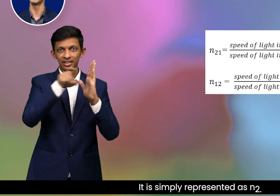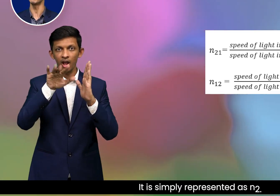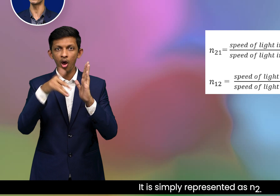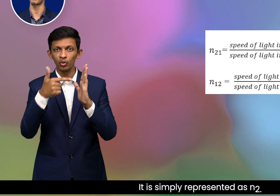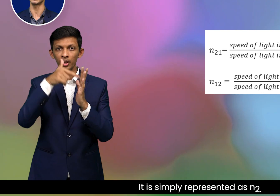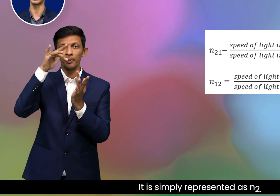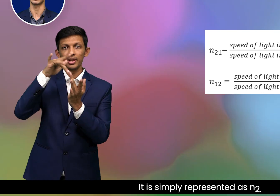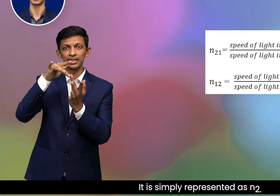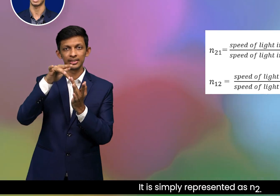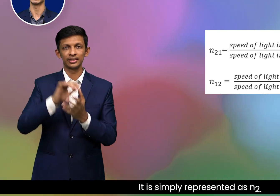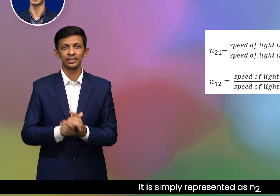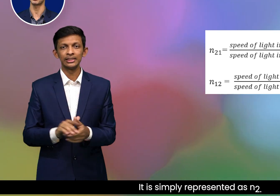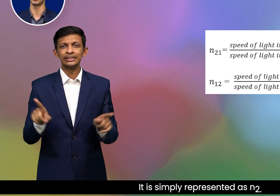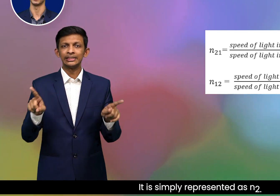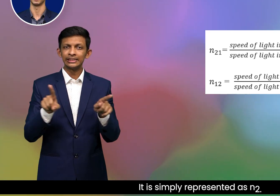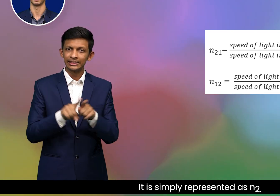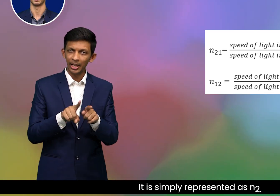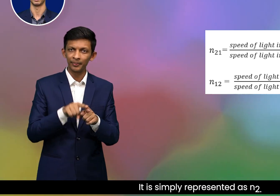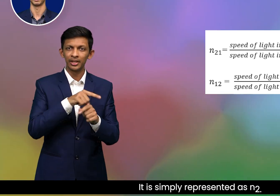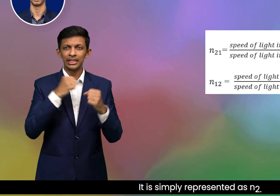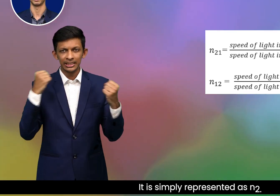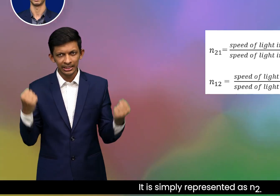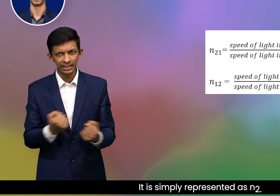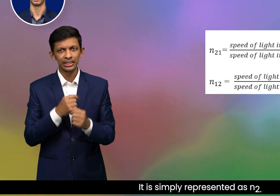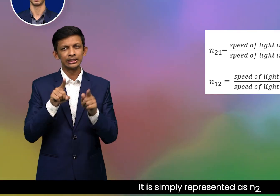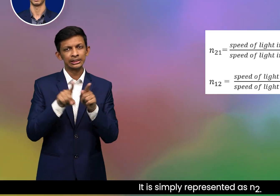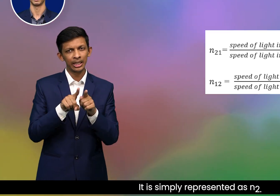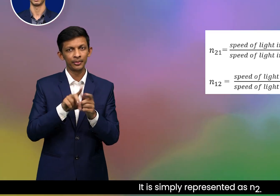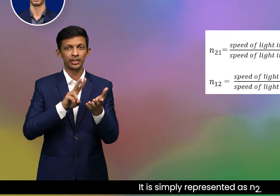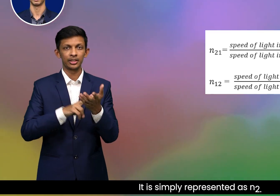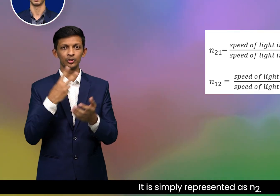It is simply represented as n2.